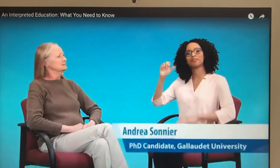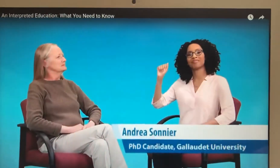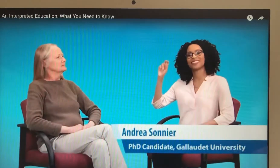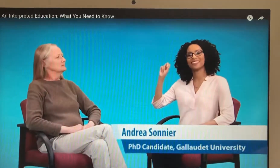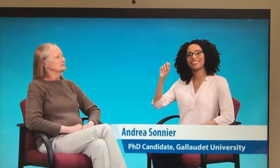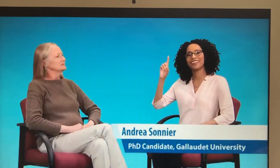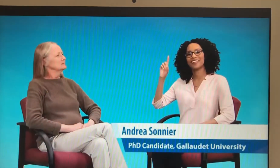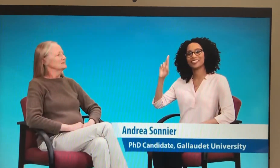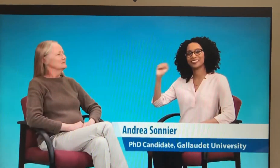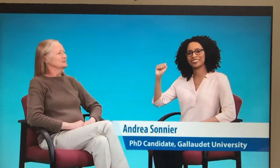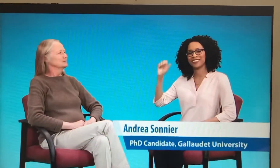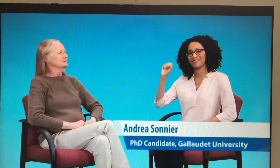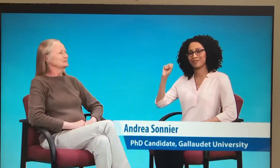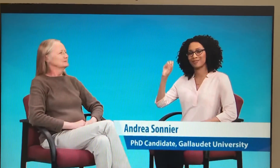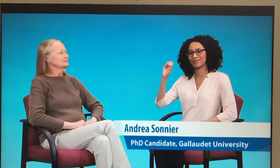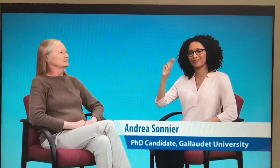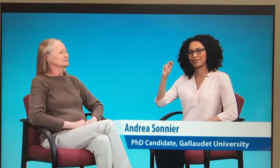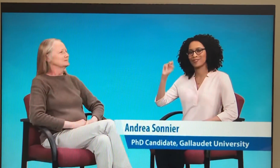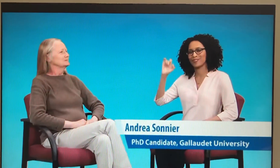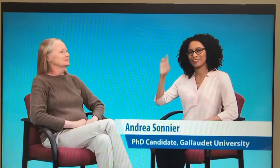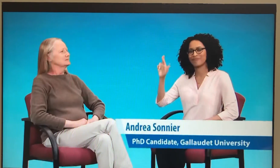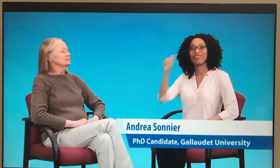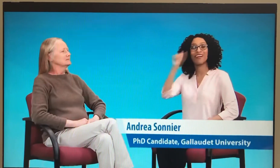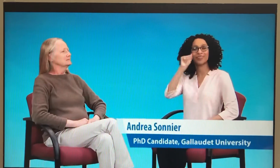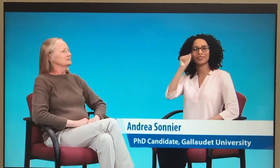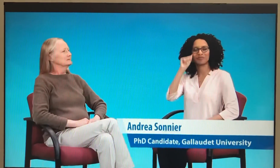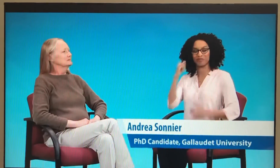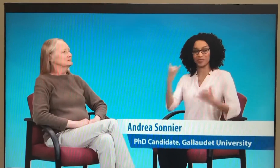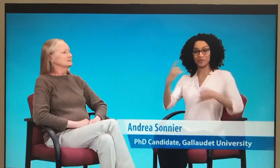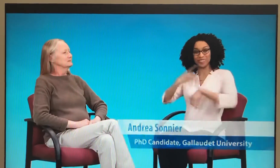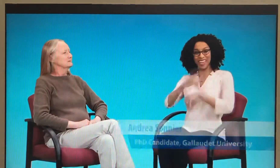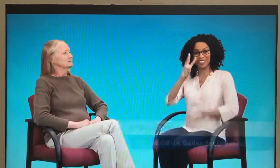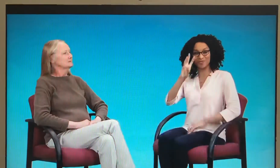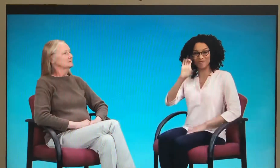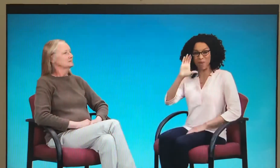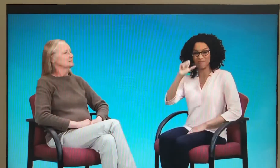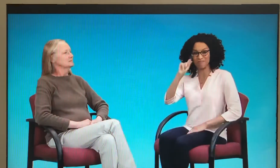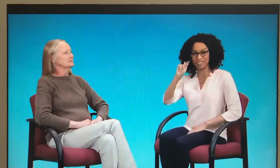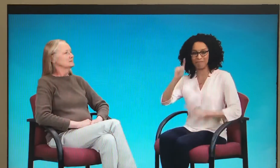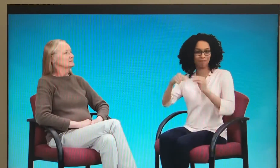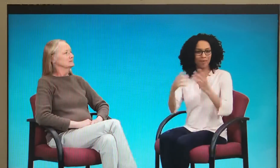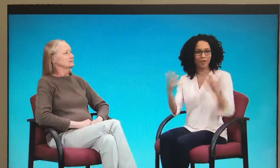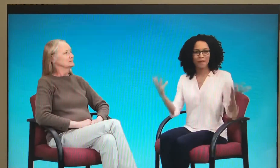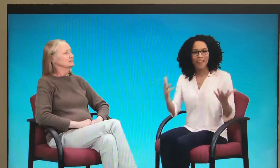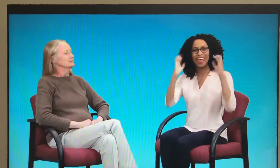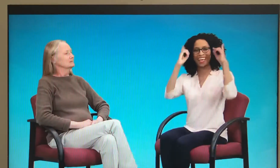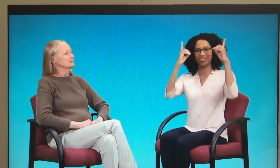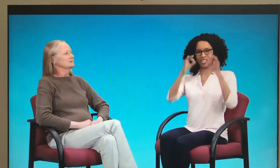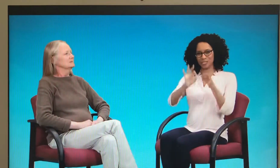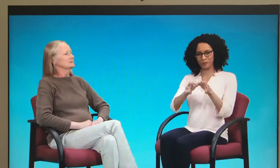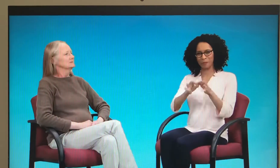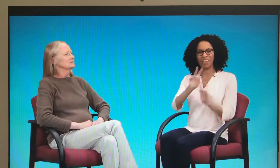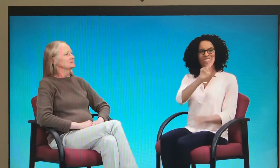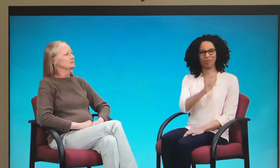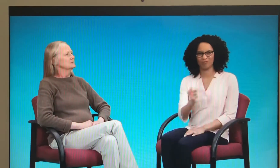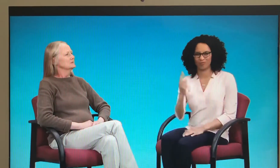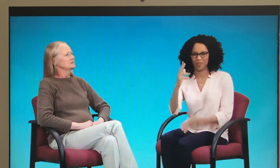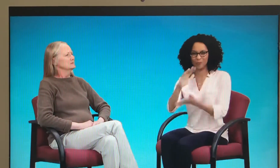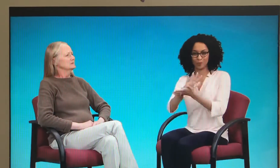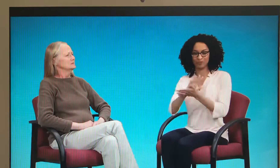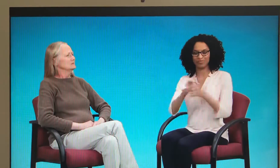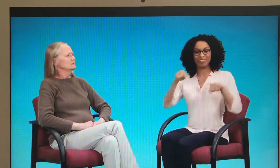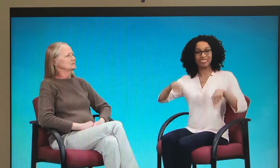Welcome. My name is Andrea Sonier. Today for the webcam, we're going to talk about